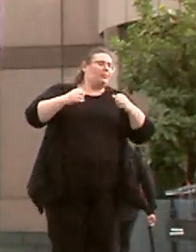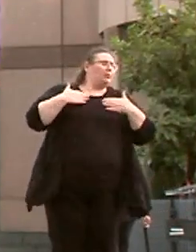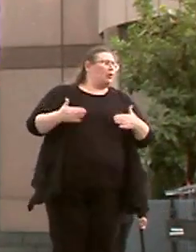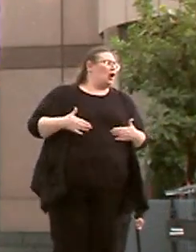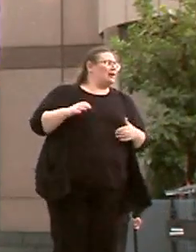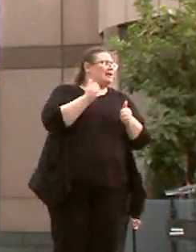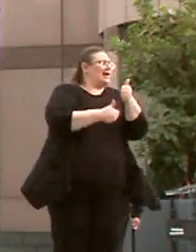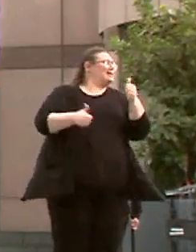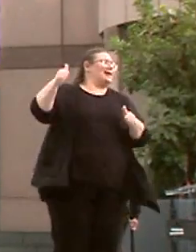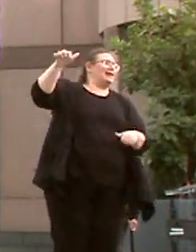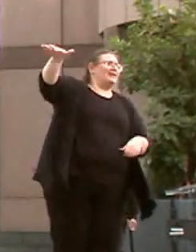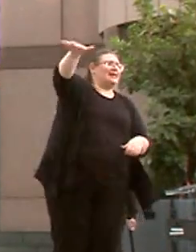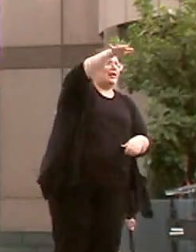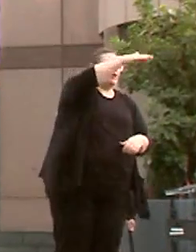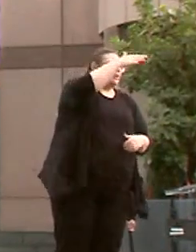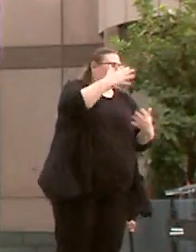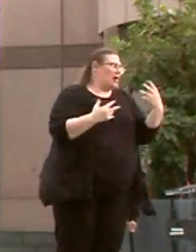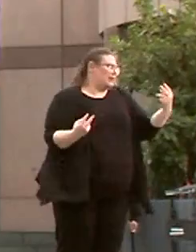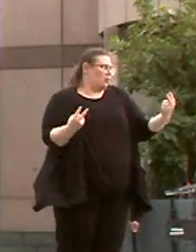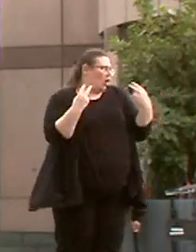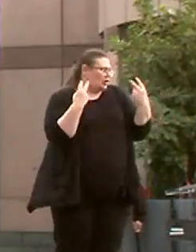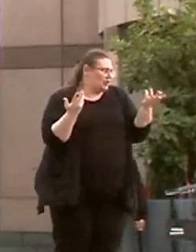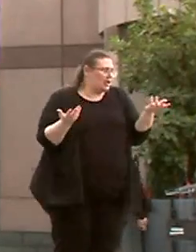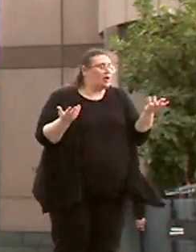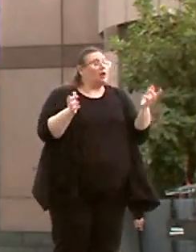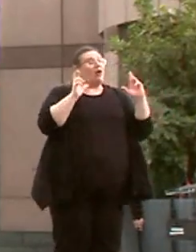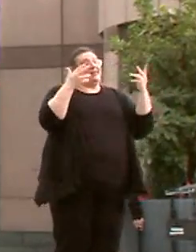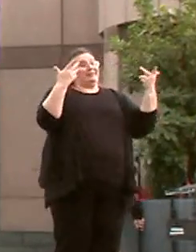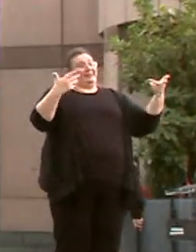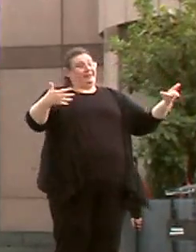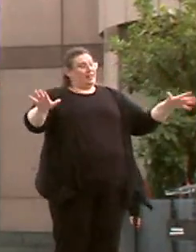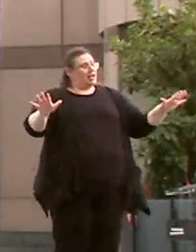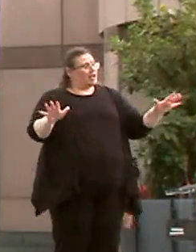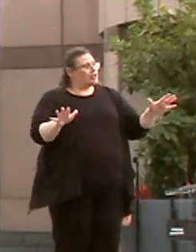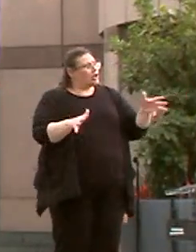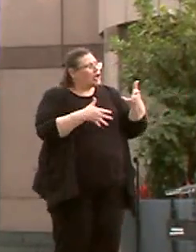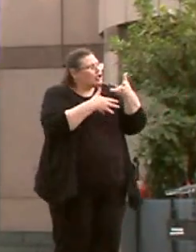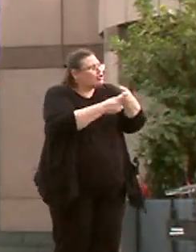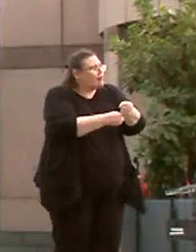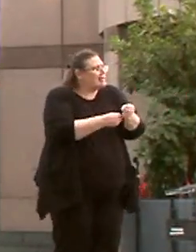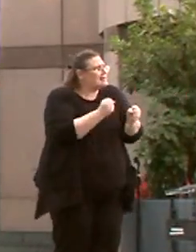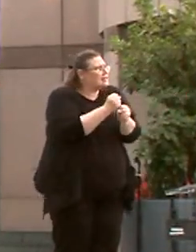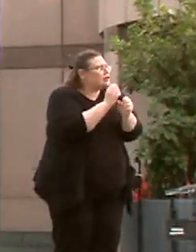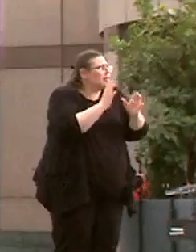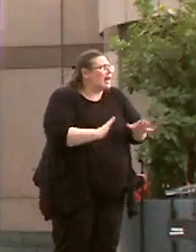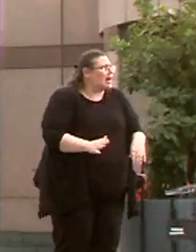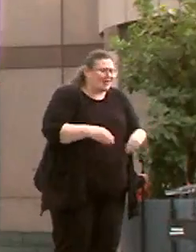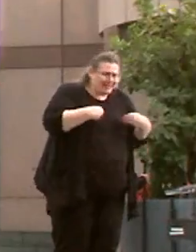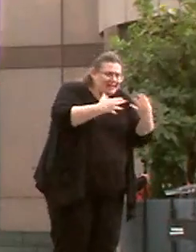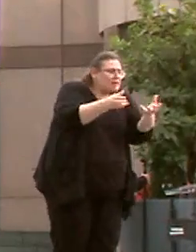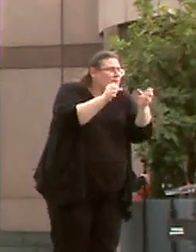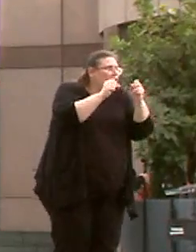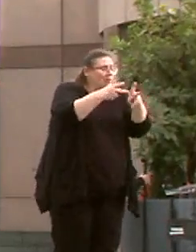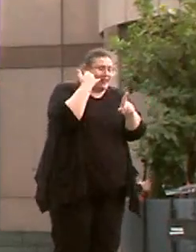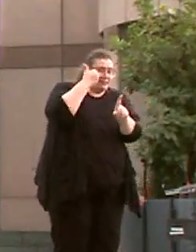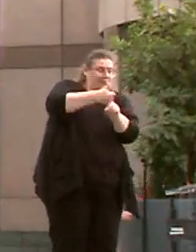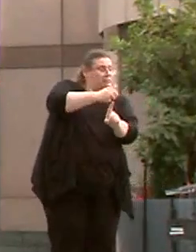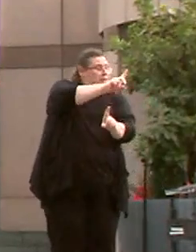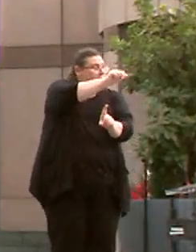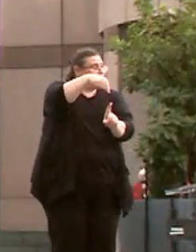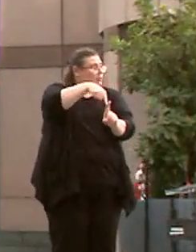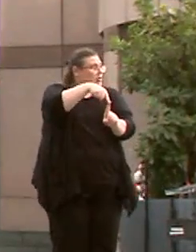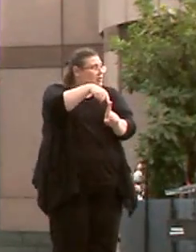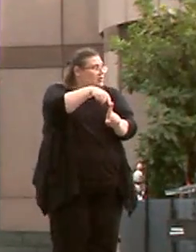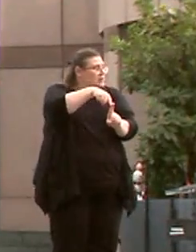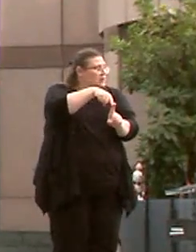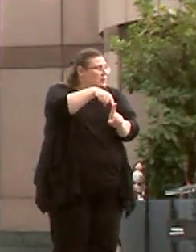out there, probably watching this, hopefully after this, just trust your creator. Give them the chance. If they are disabled and maybe